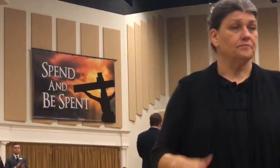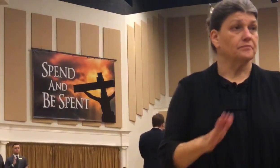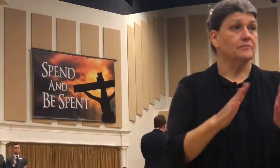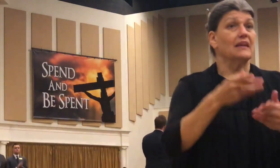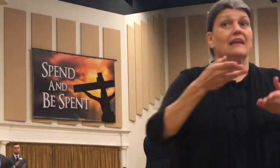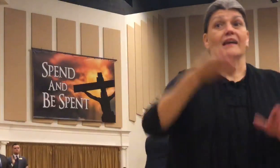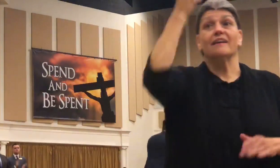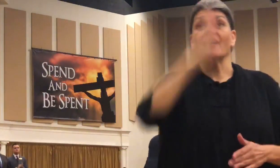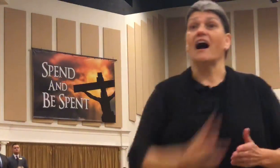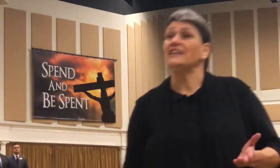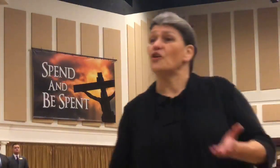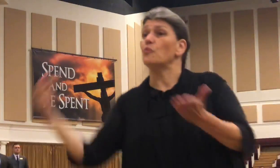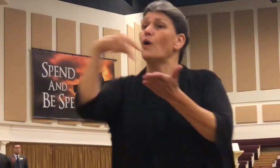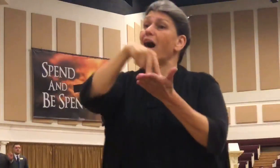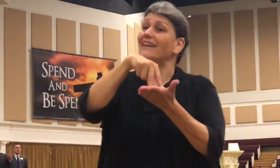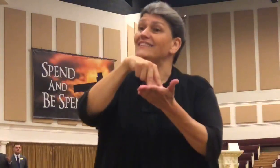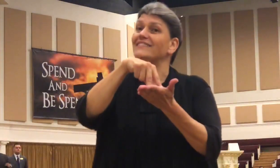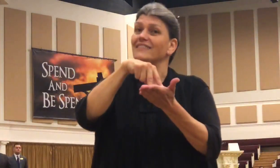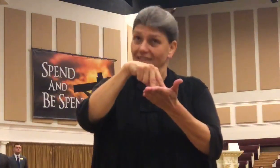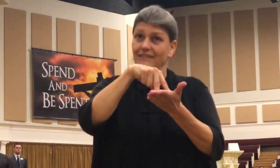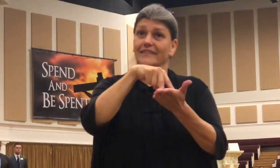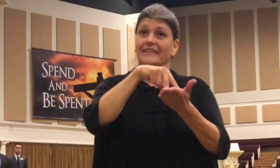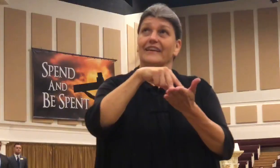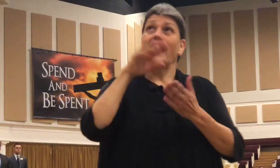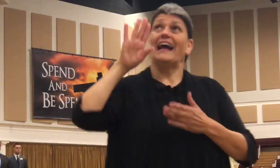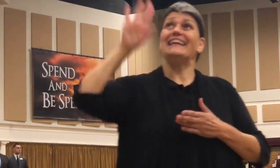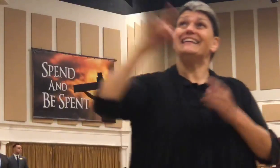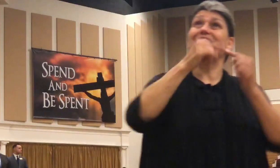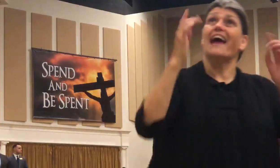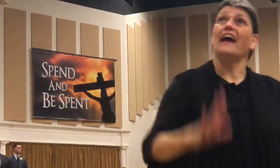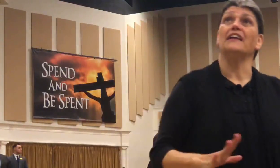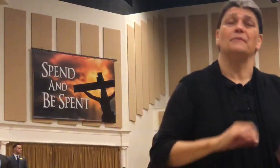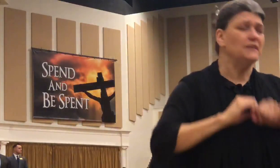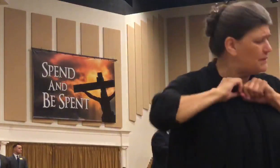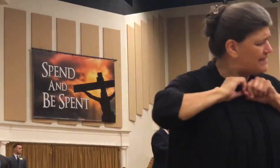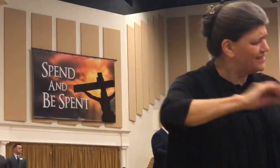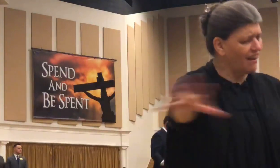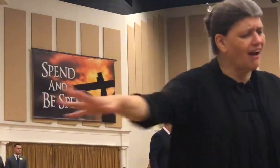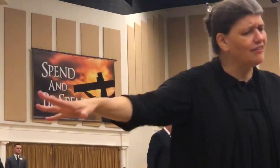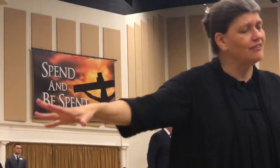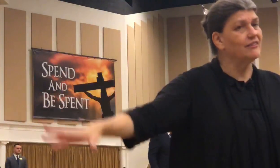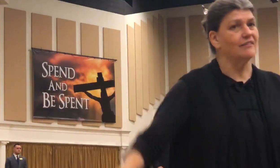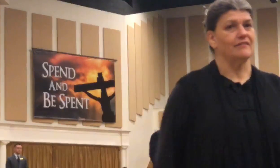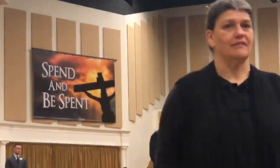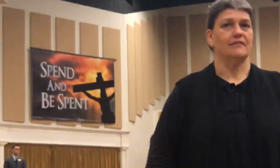Let God arise and his enemies be scattered.